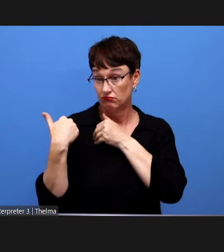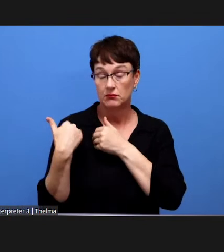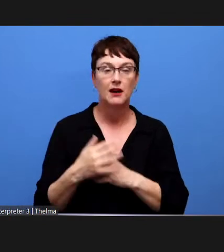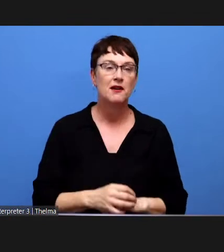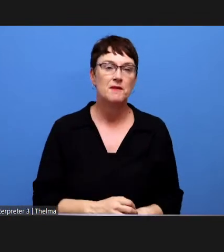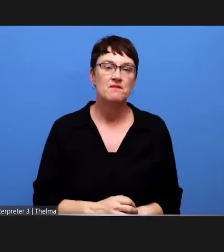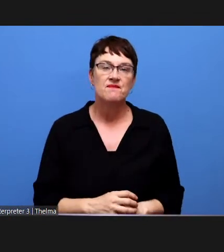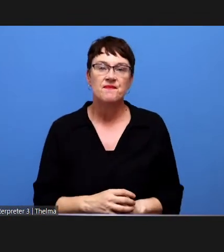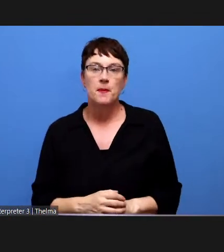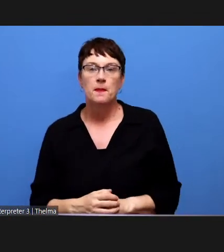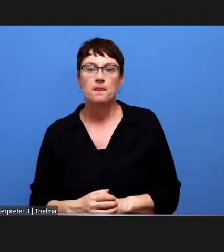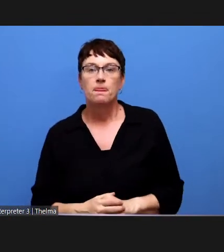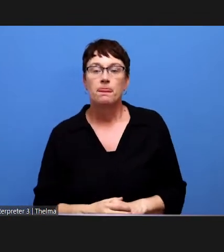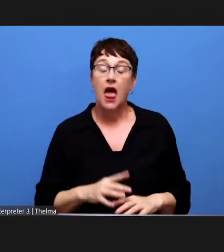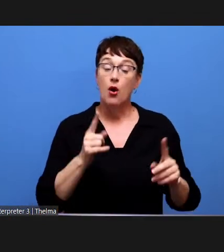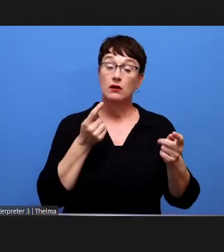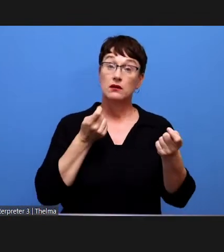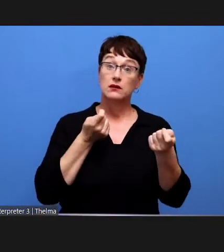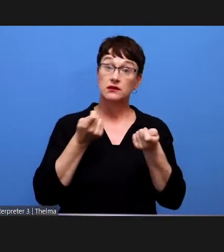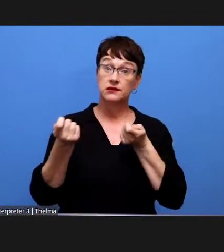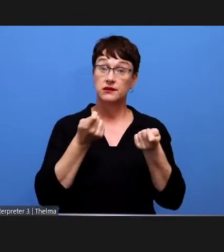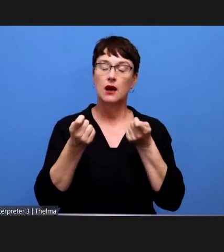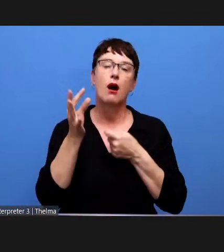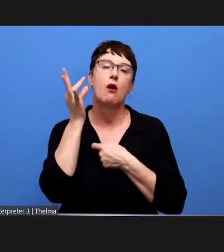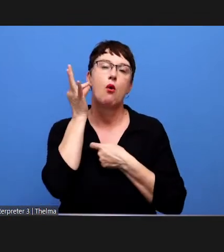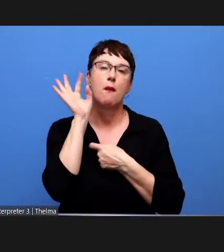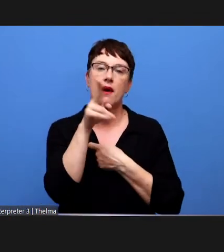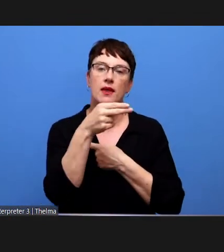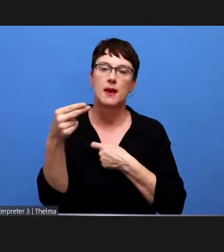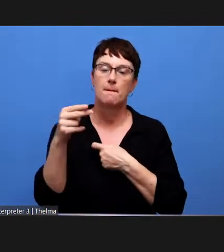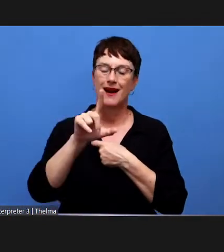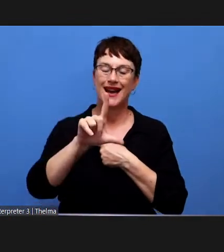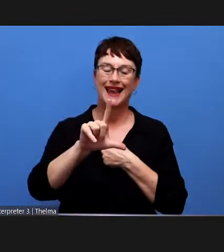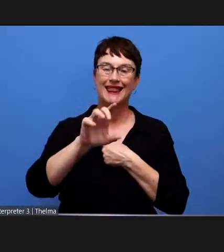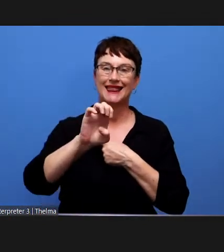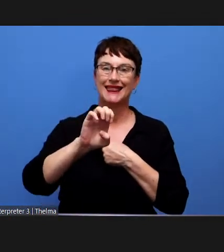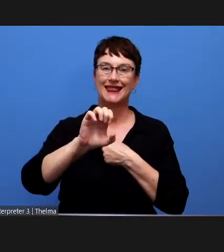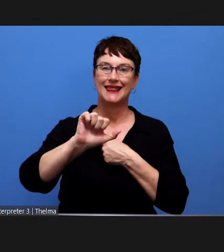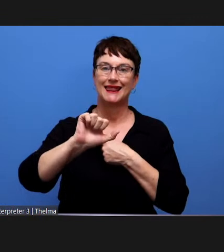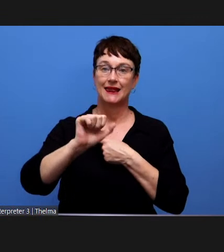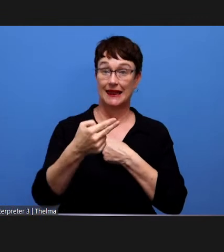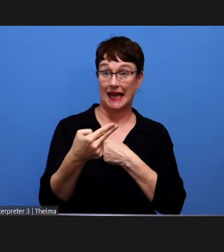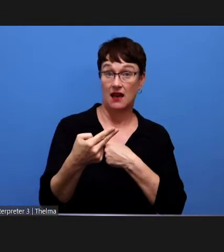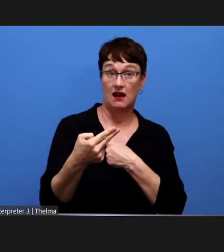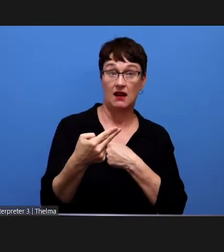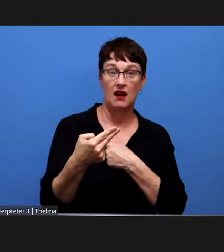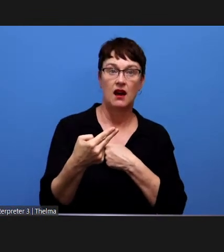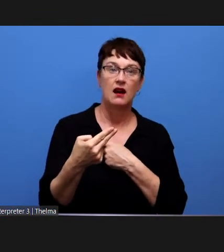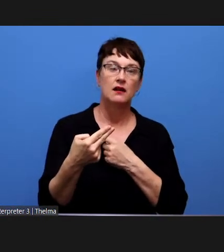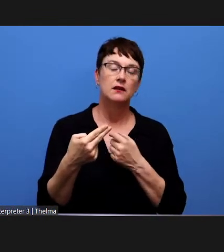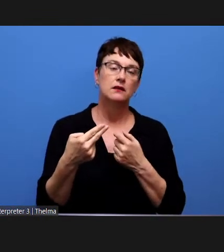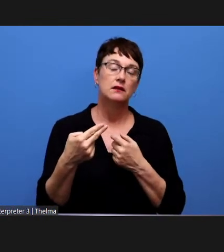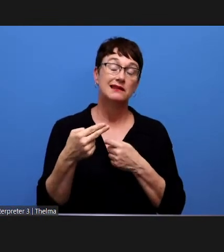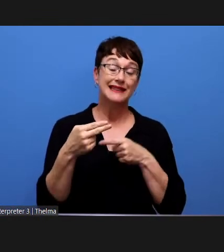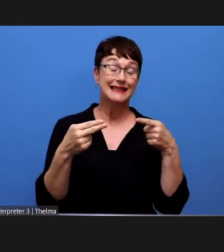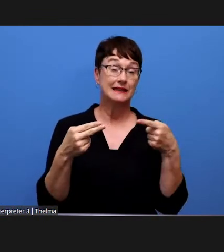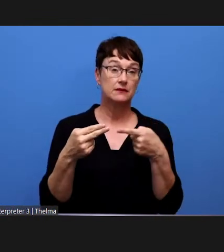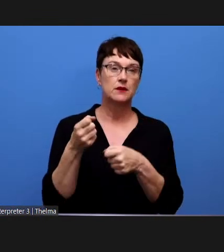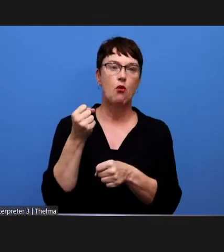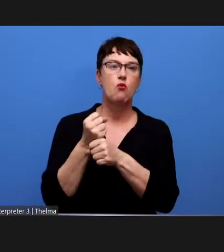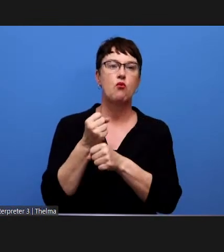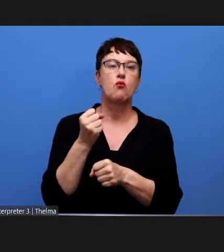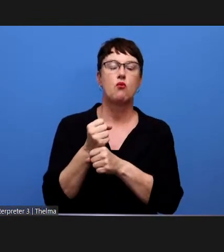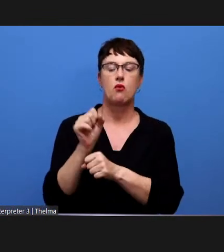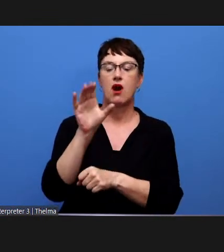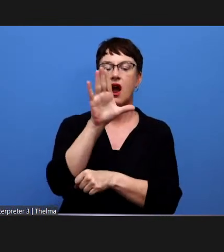different perspectives in the discussion. The summary of the report on